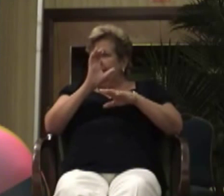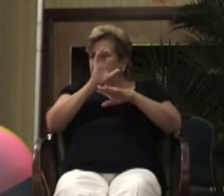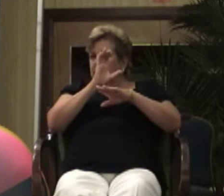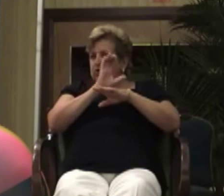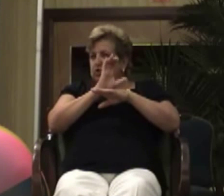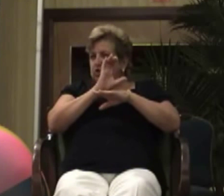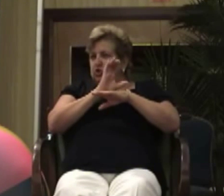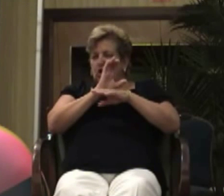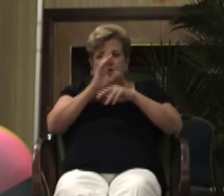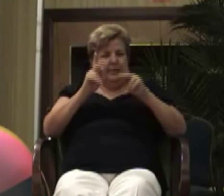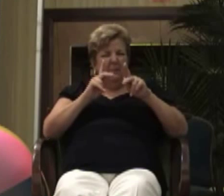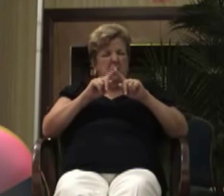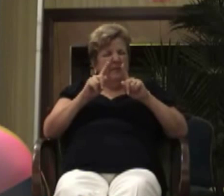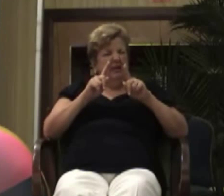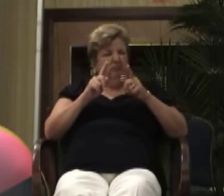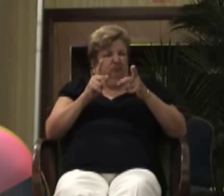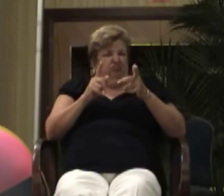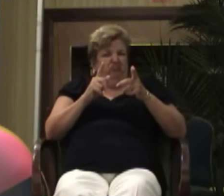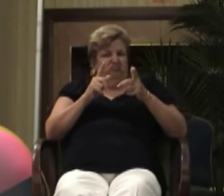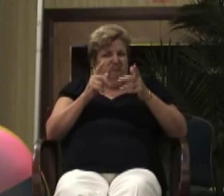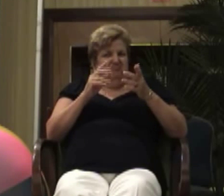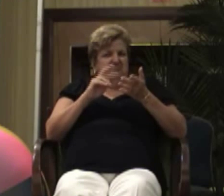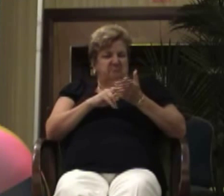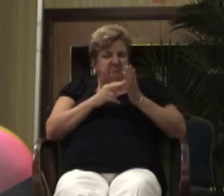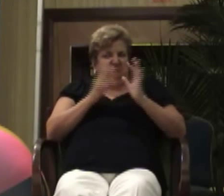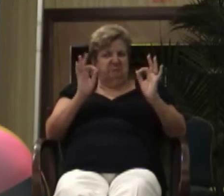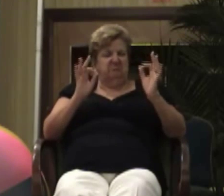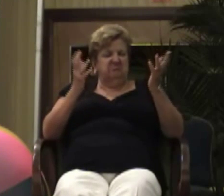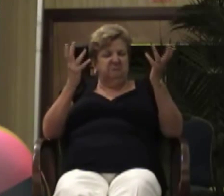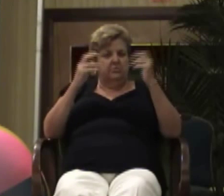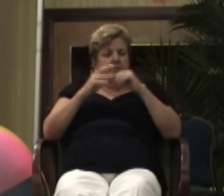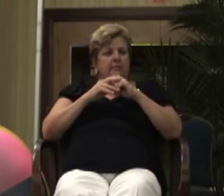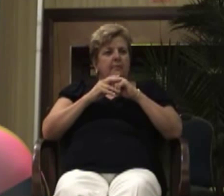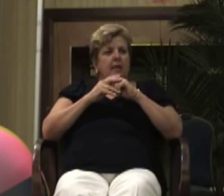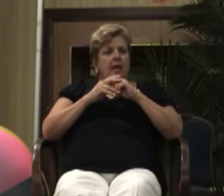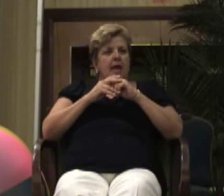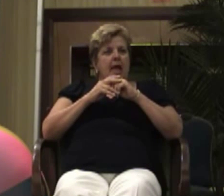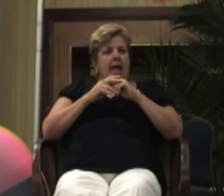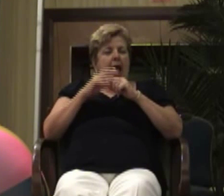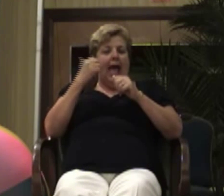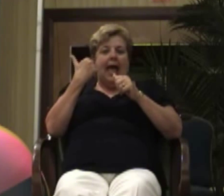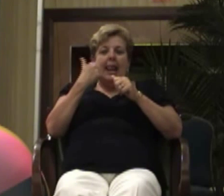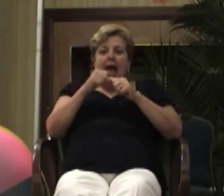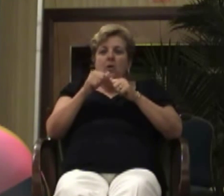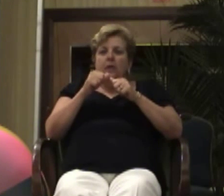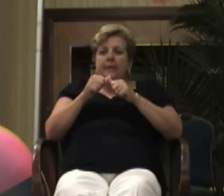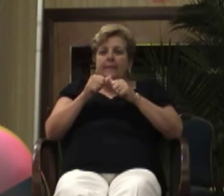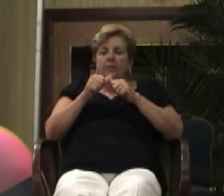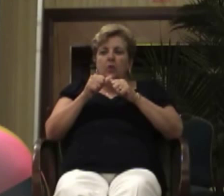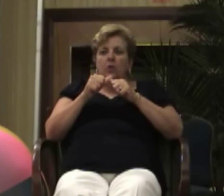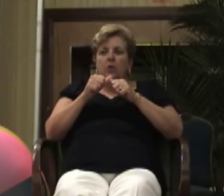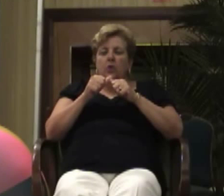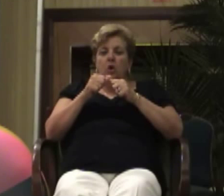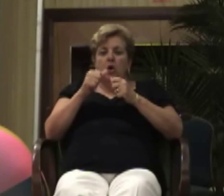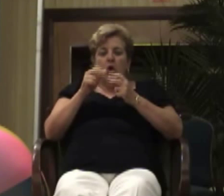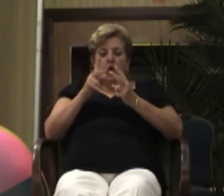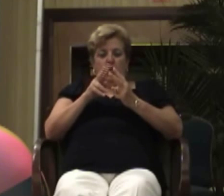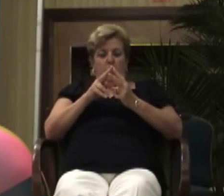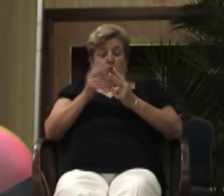me. And I remember mostly this about those two things about those particular times for